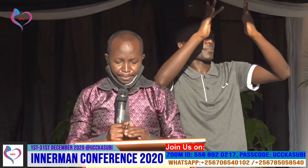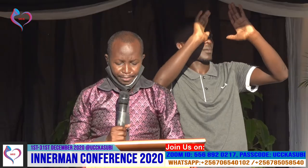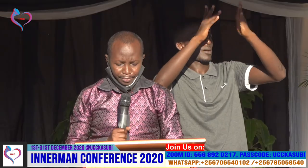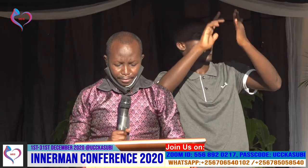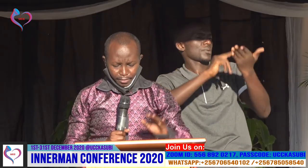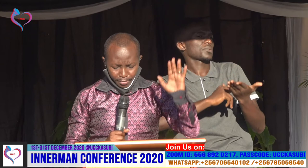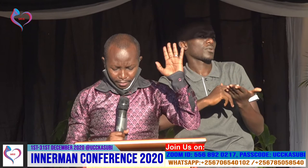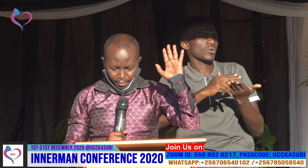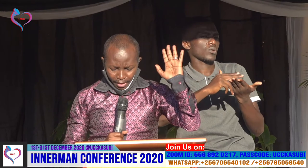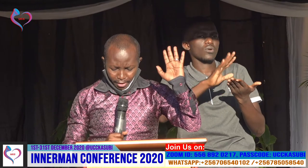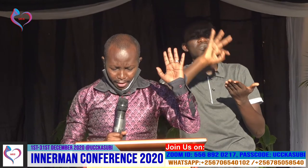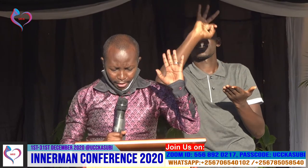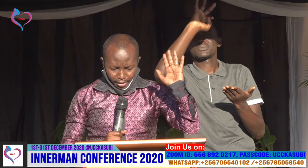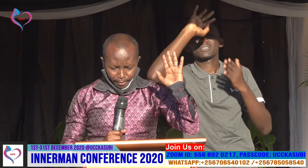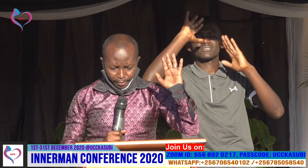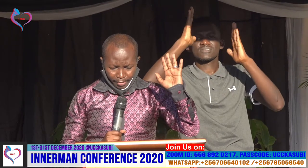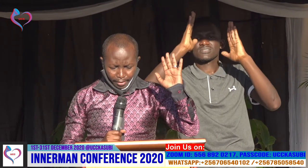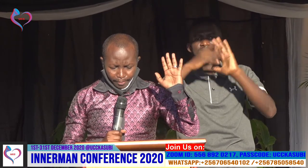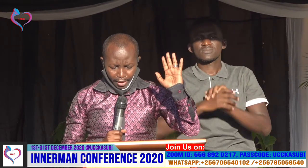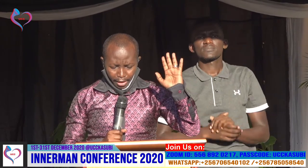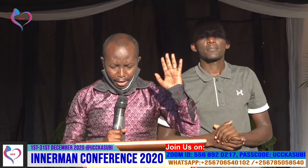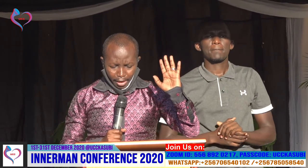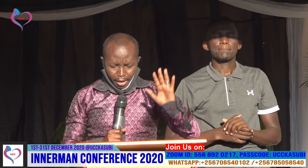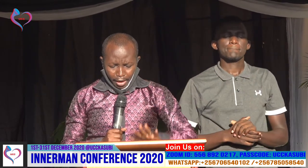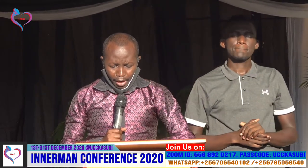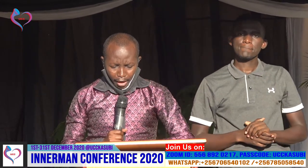omutukufu. Let's add the Spirit of God a hand clap.